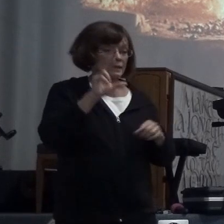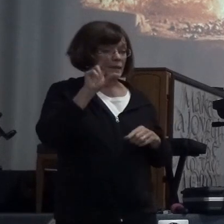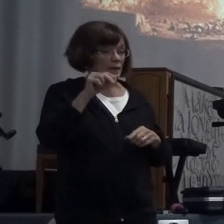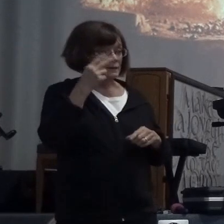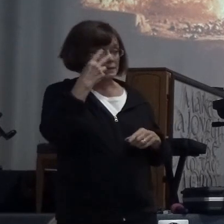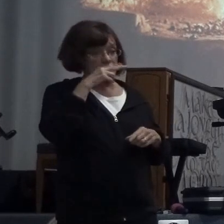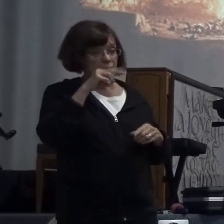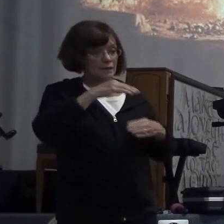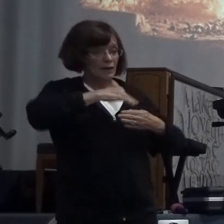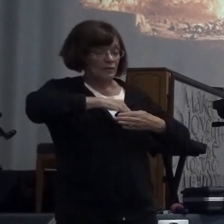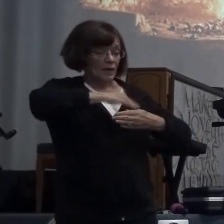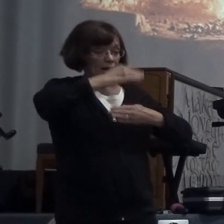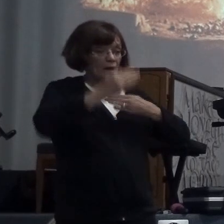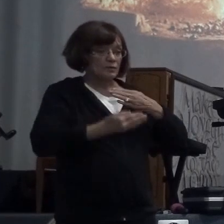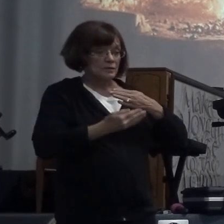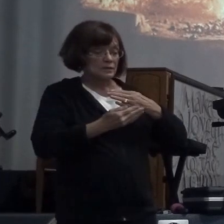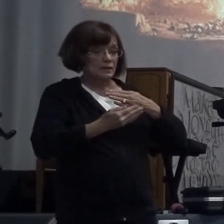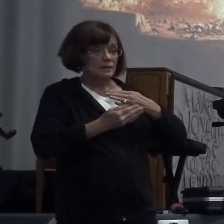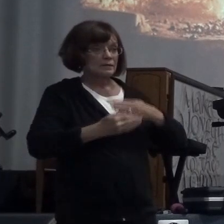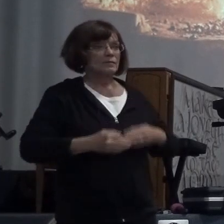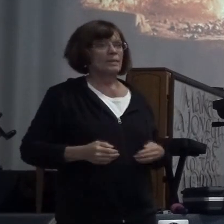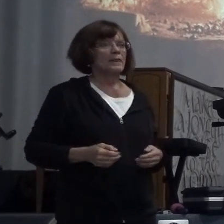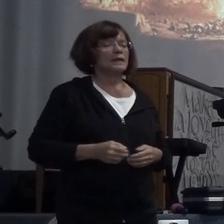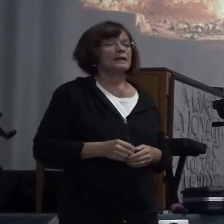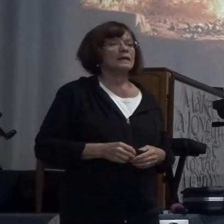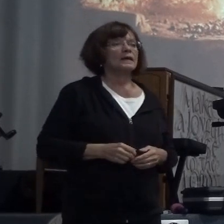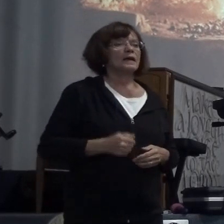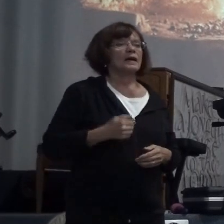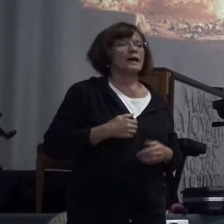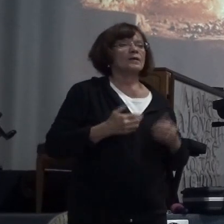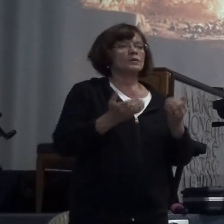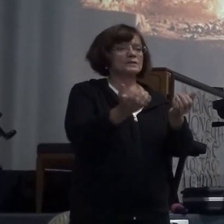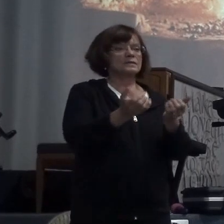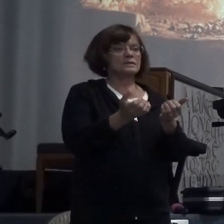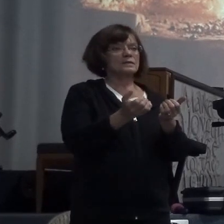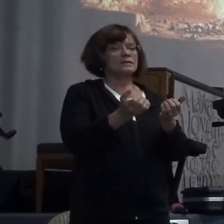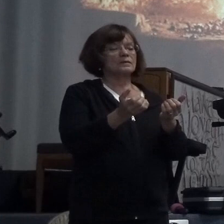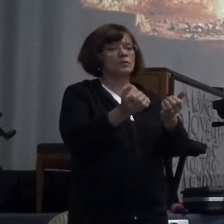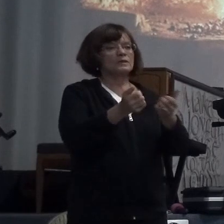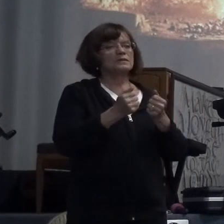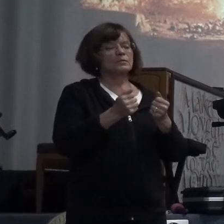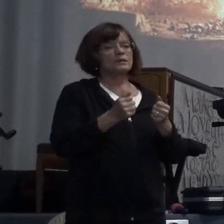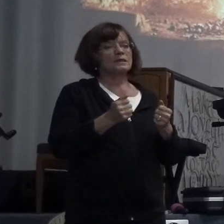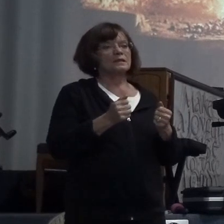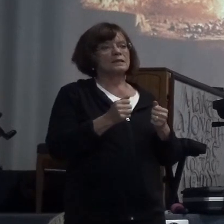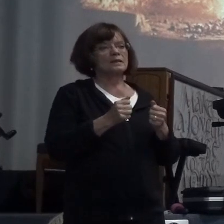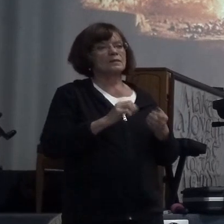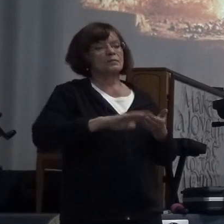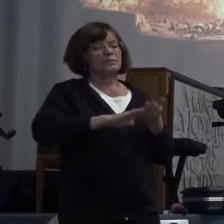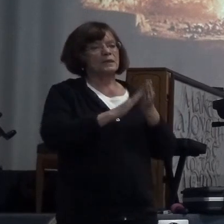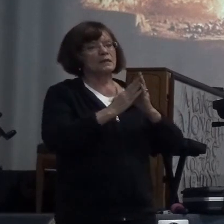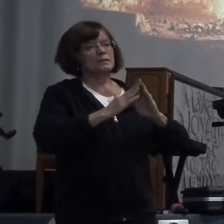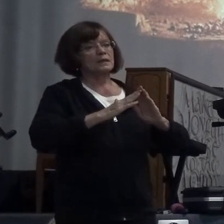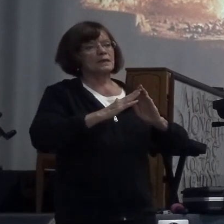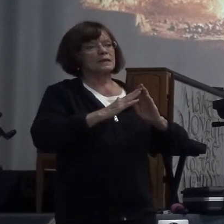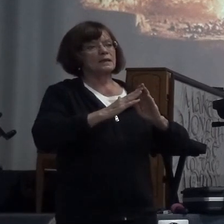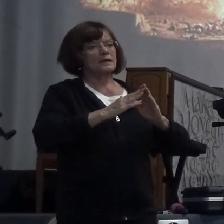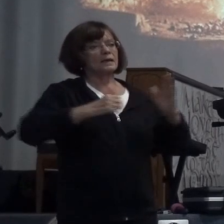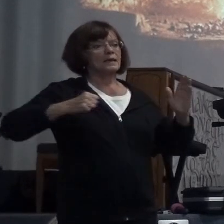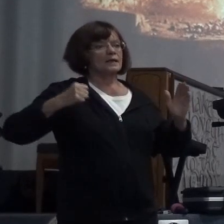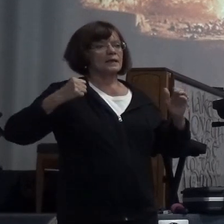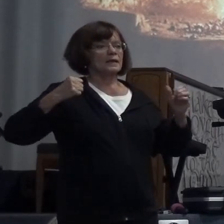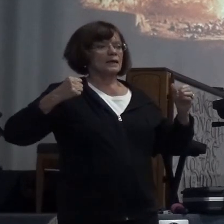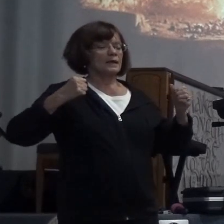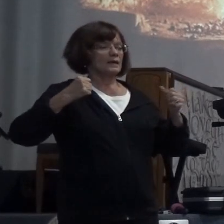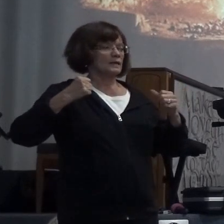may not have known that I was being attacked, in a sense, by someone in the church. You know, and nothing